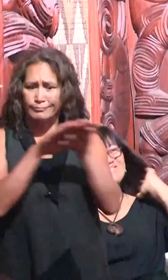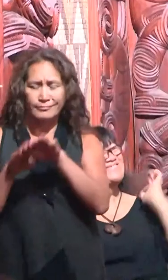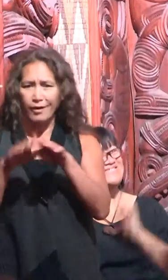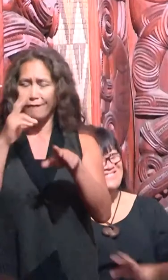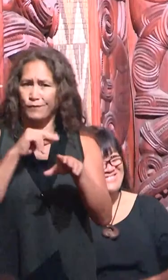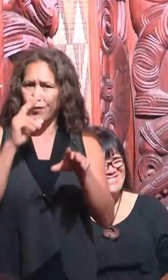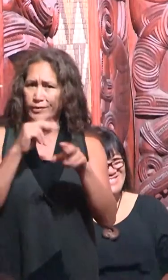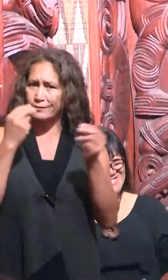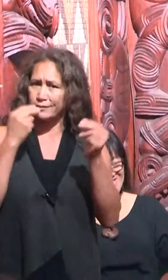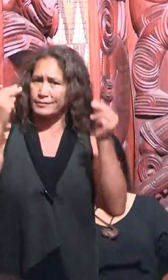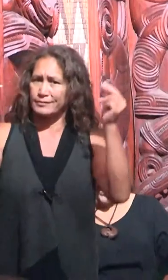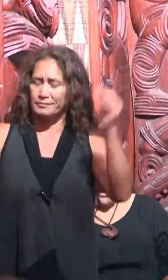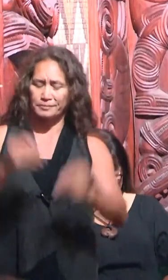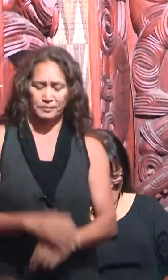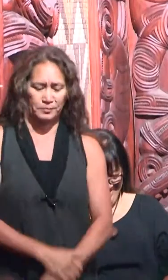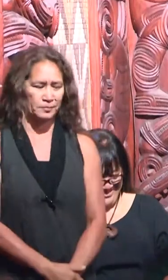going to sing it?